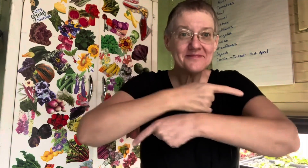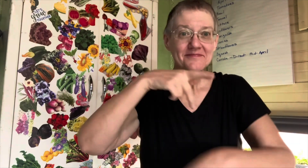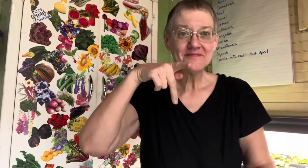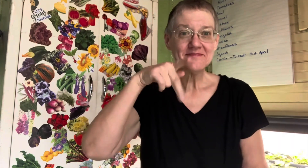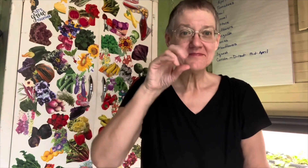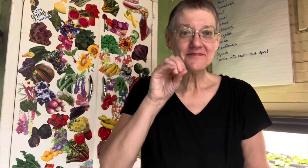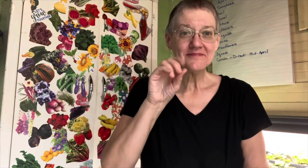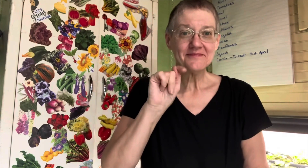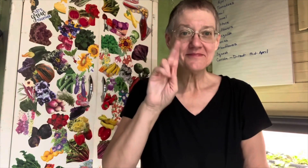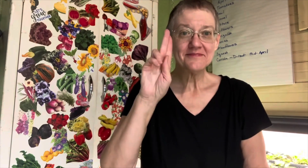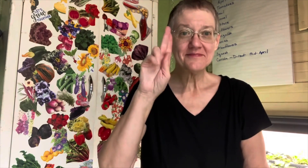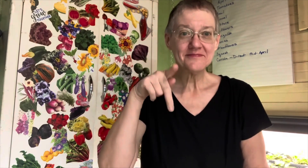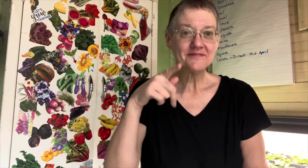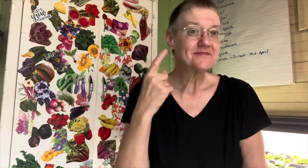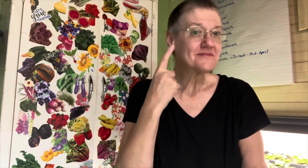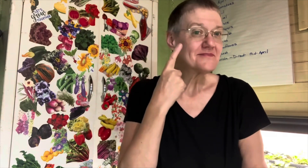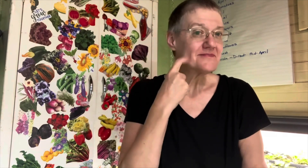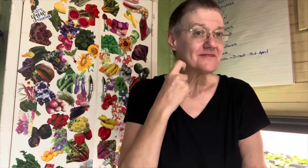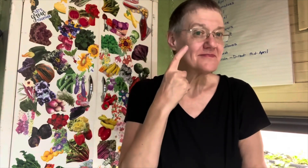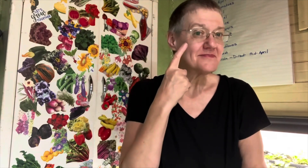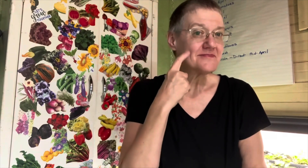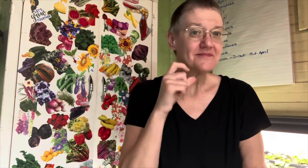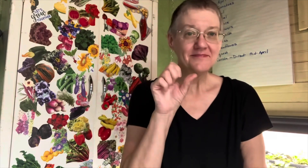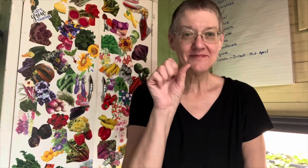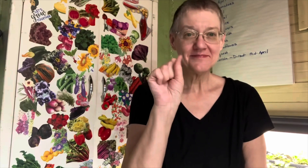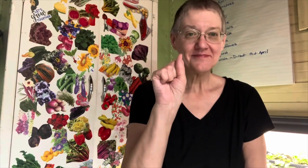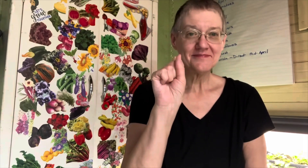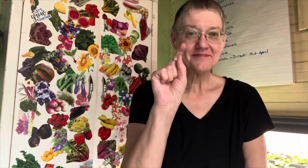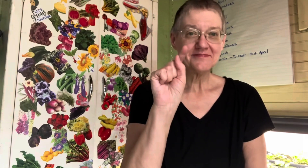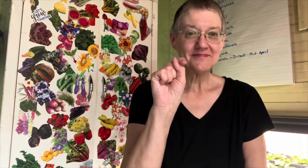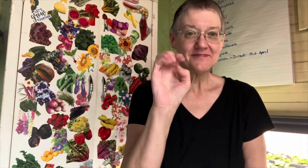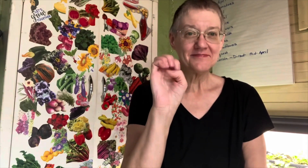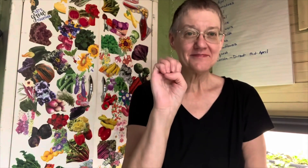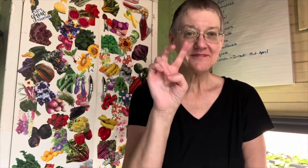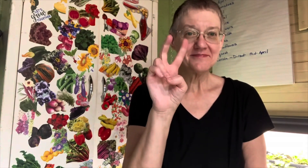Today we're going to pot up candy stevia.